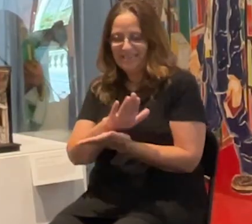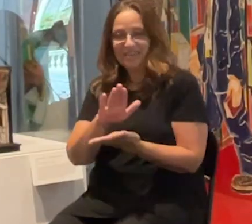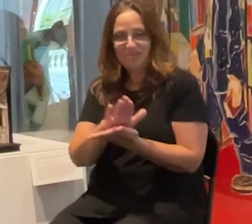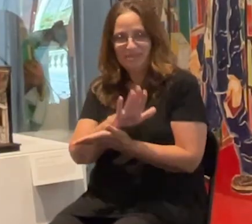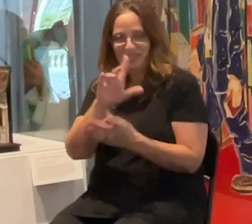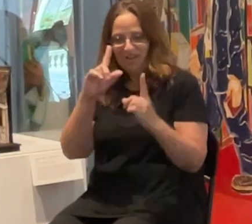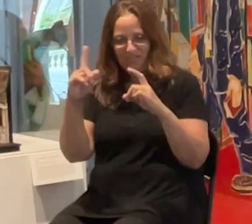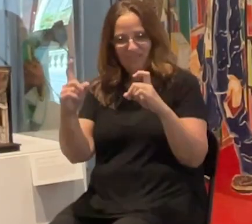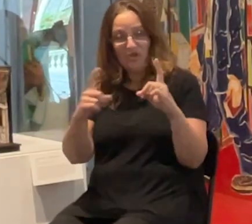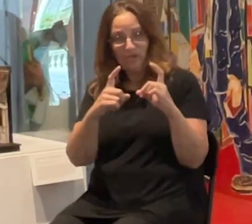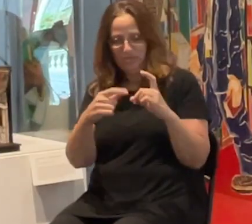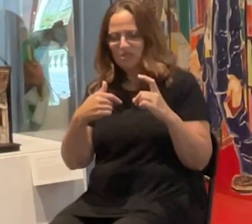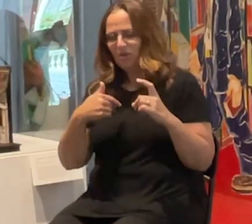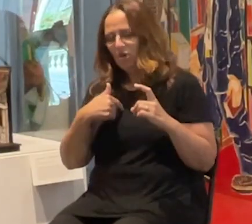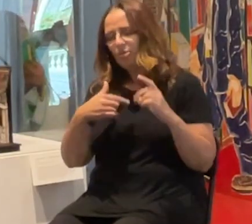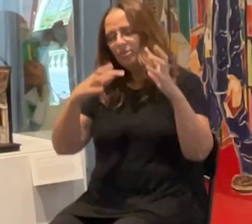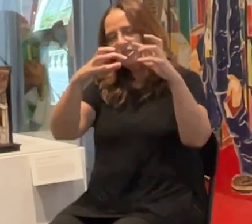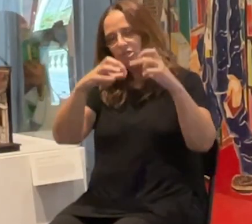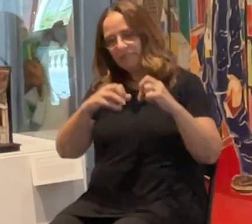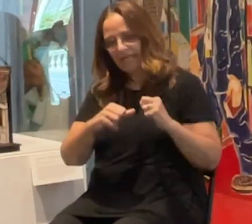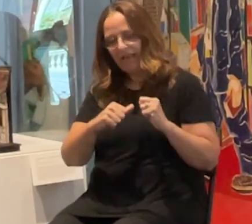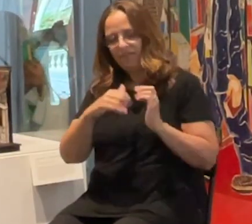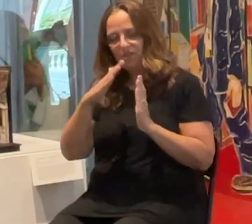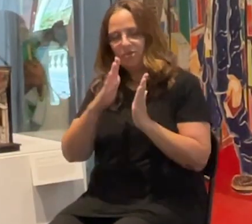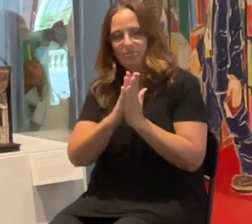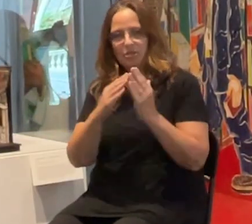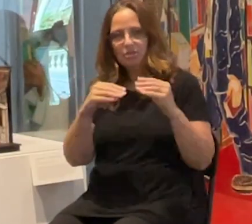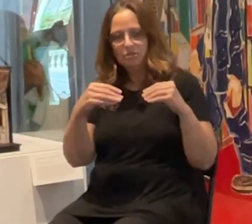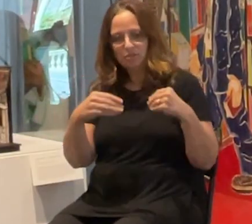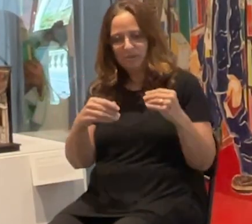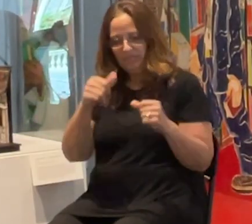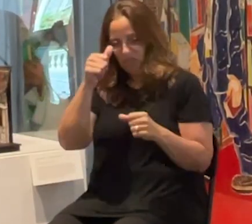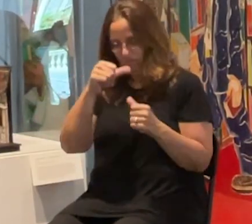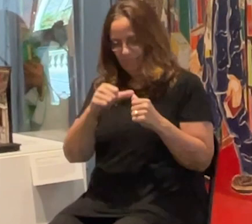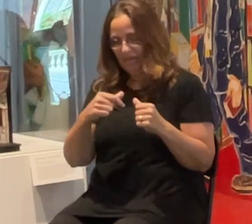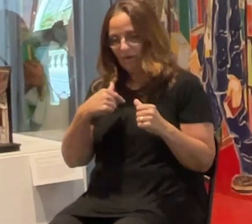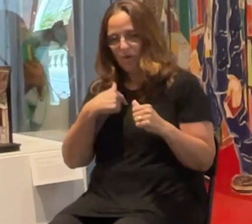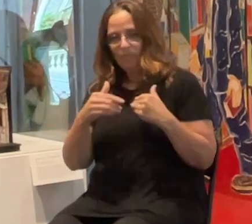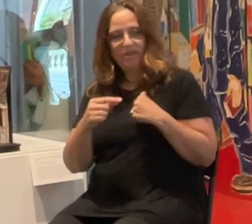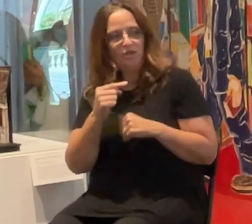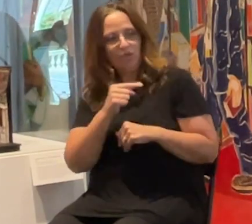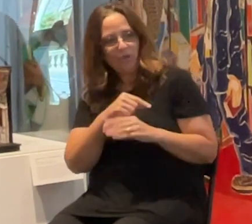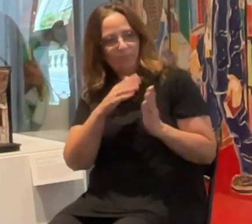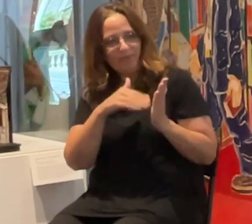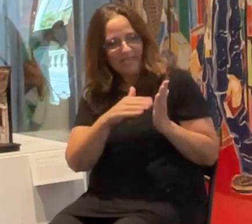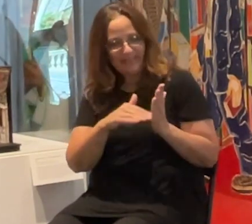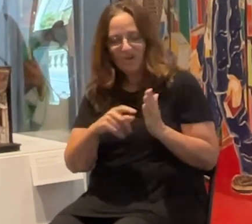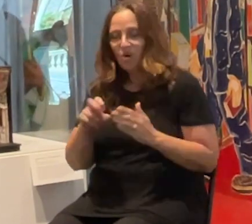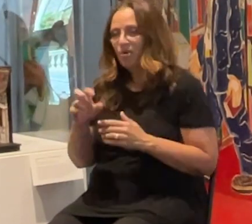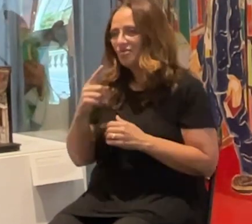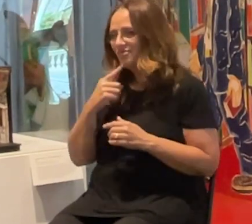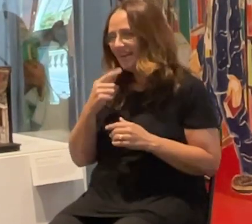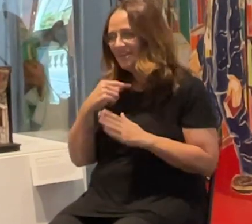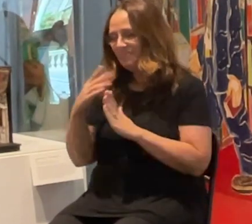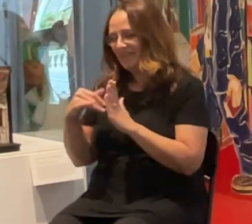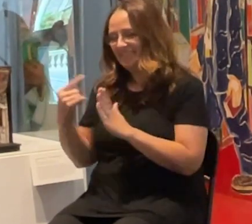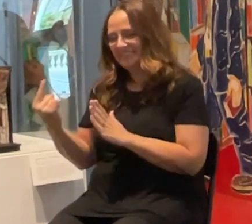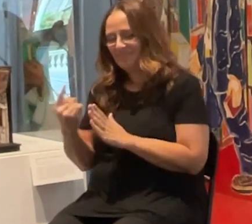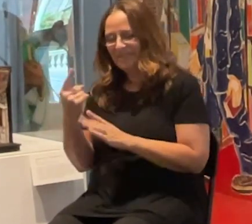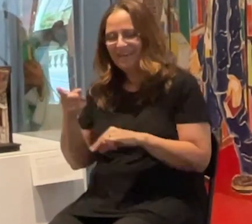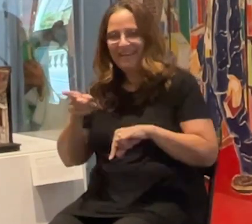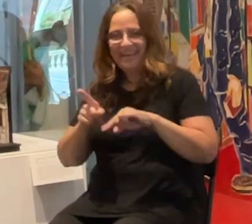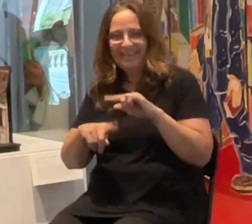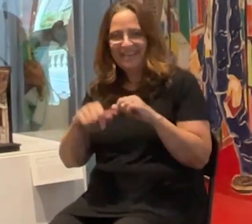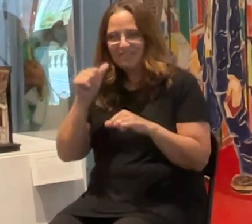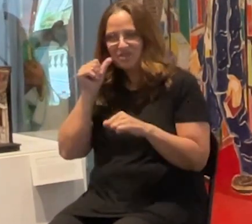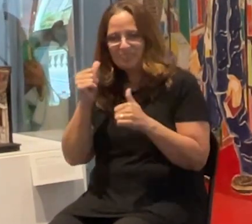photos we took when we were taking down the bookstore to remind myself whether you painted something or whether Red painted something. And I can't remember